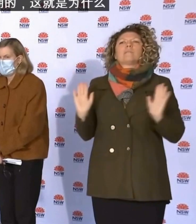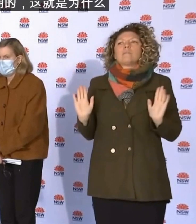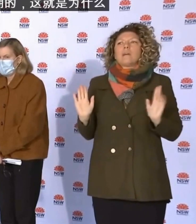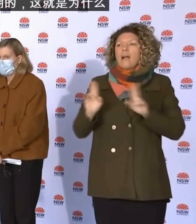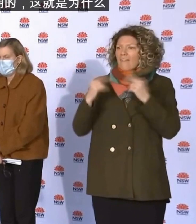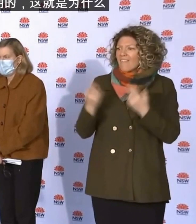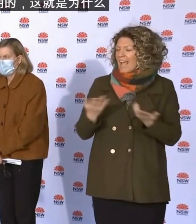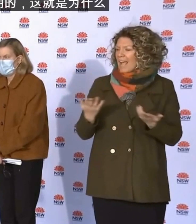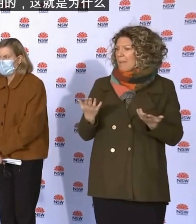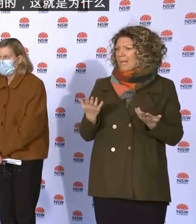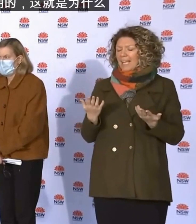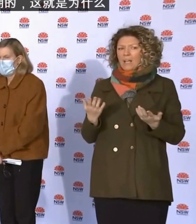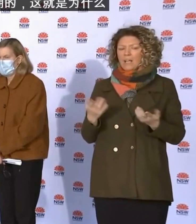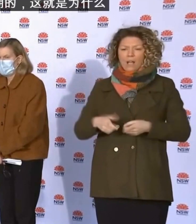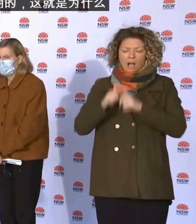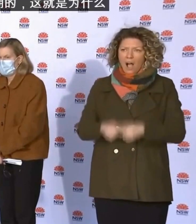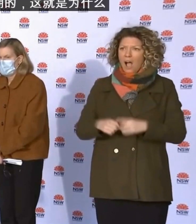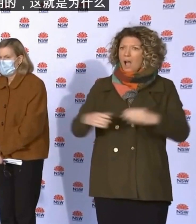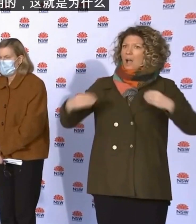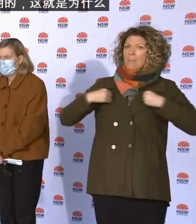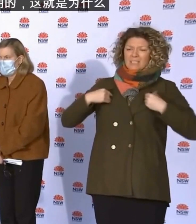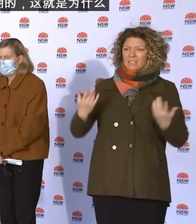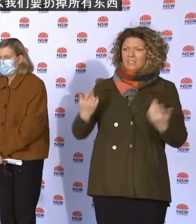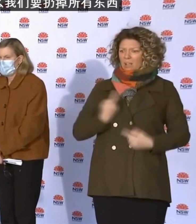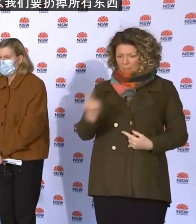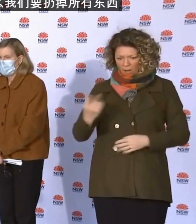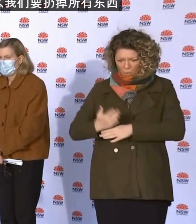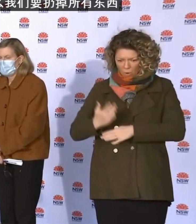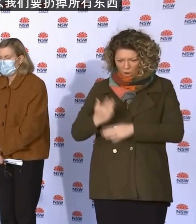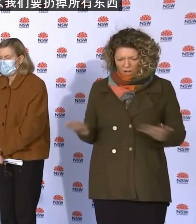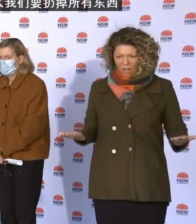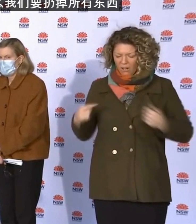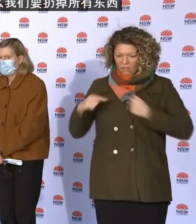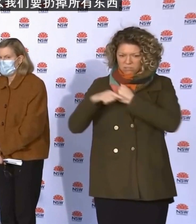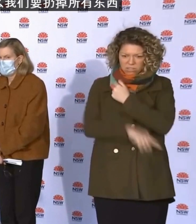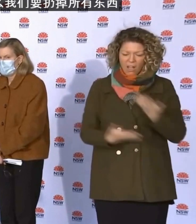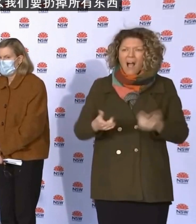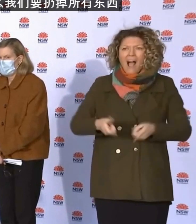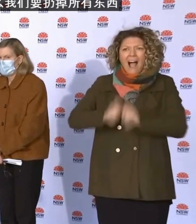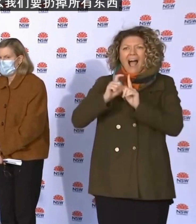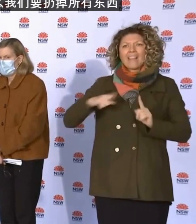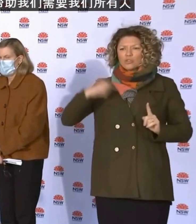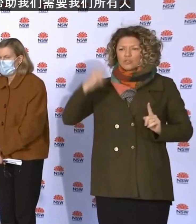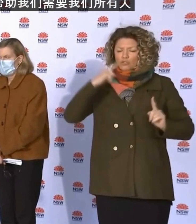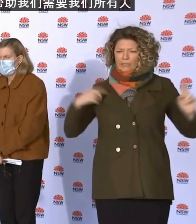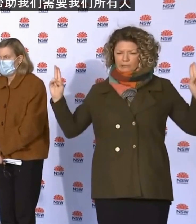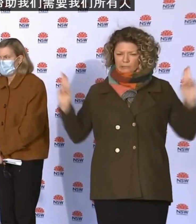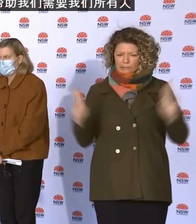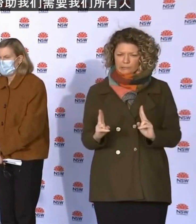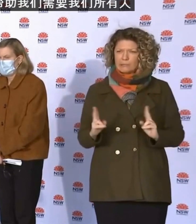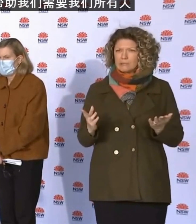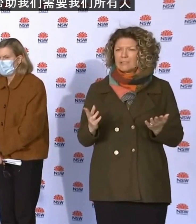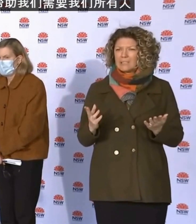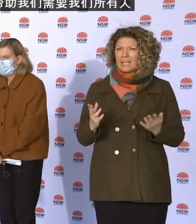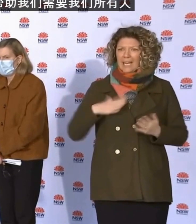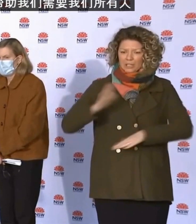families will be hit hard if the lockdown is a protracted one, and that's why we want to get out of this as soon as we can. That's why we're throwing everything at it, but we need your